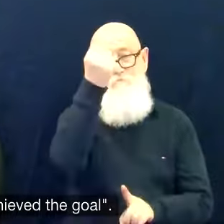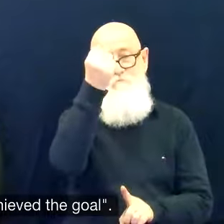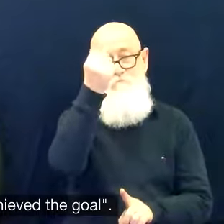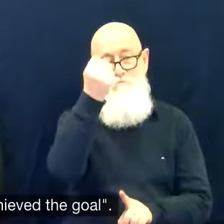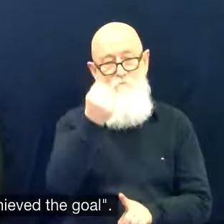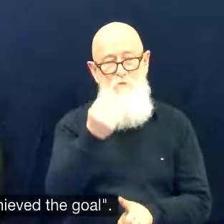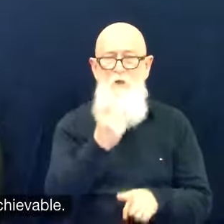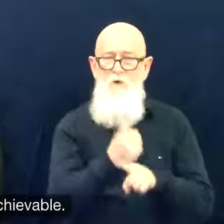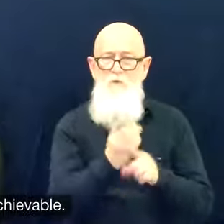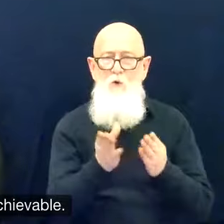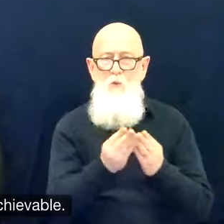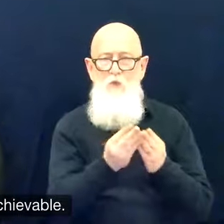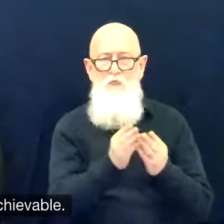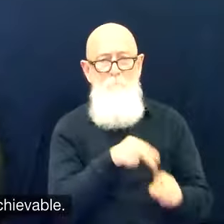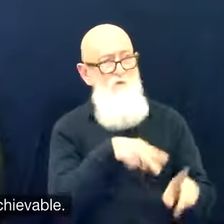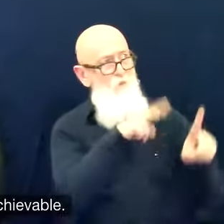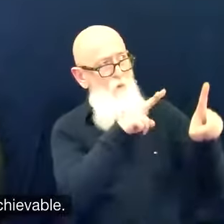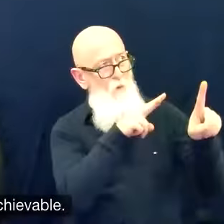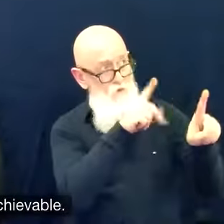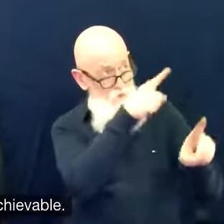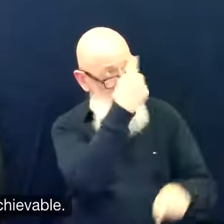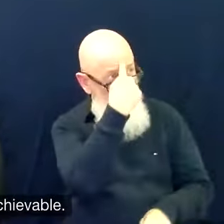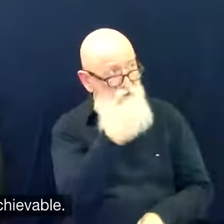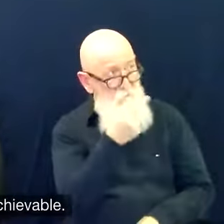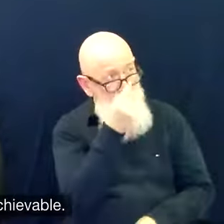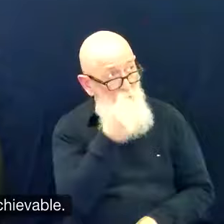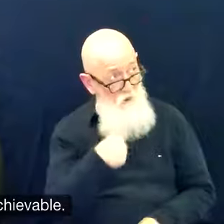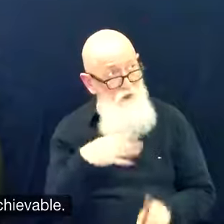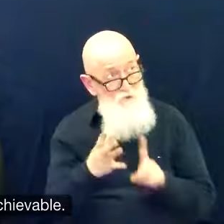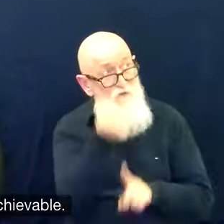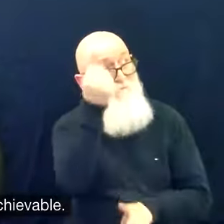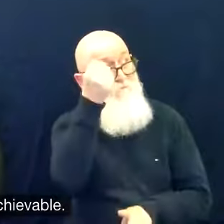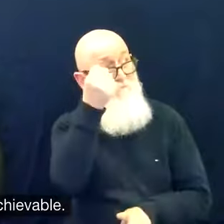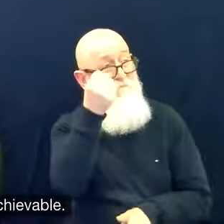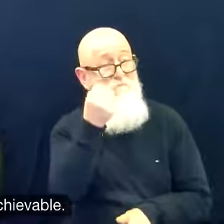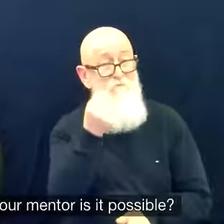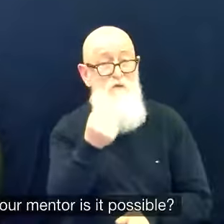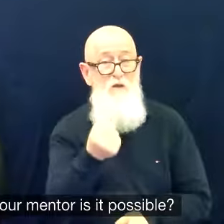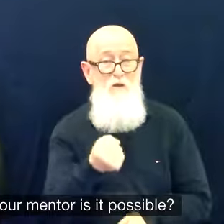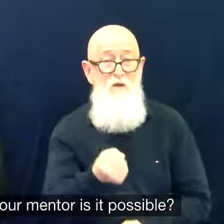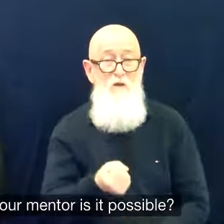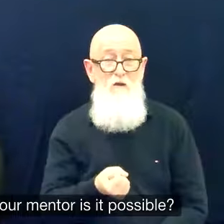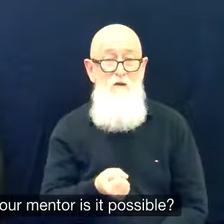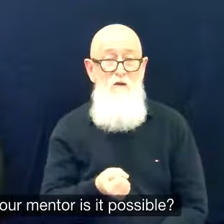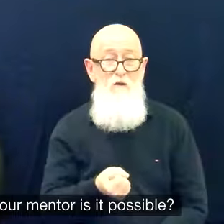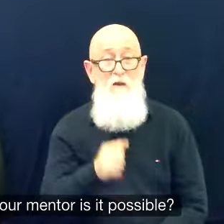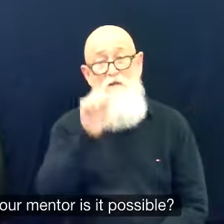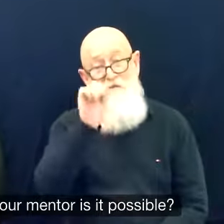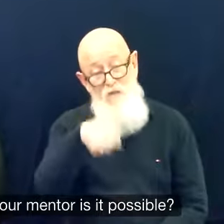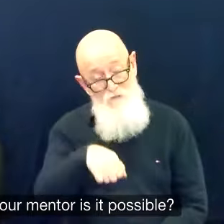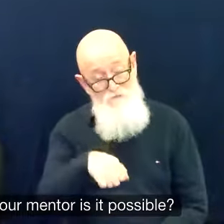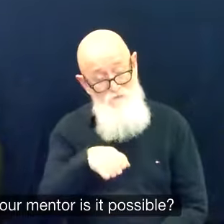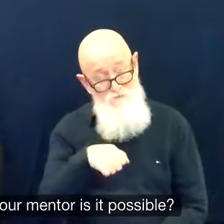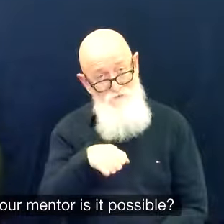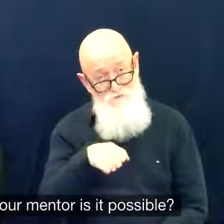is this something that is actually possible? Like, I'm hoping that none of our mentees say, well, you know, it is possible to go to Mars